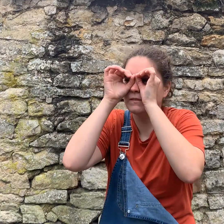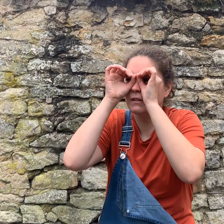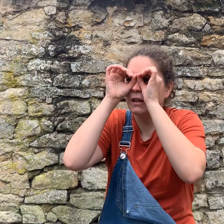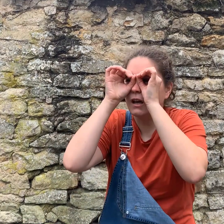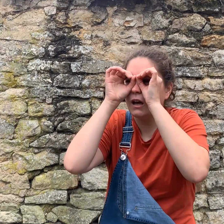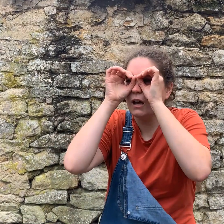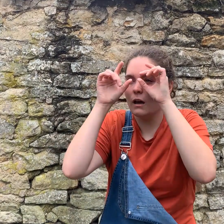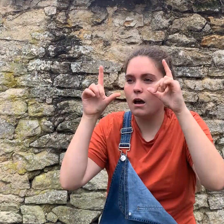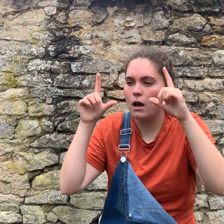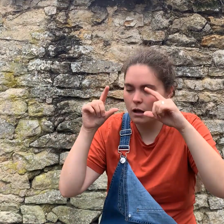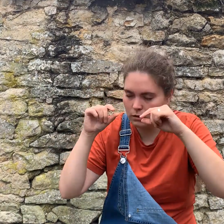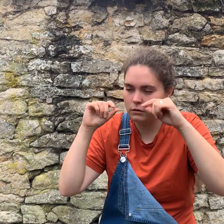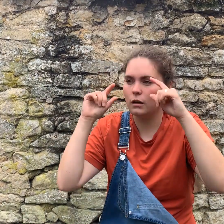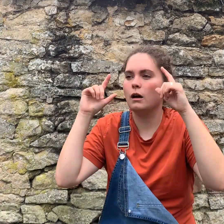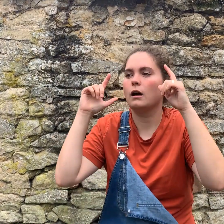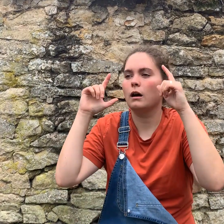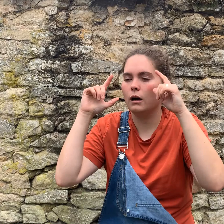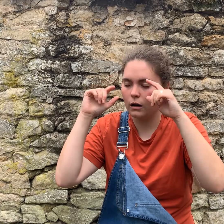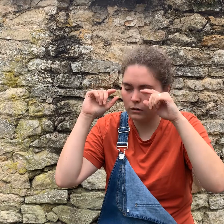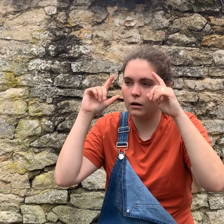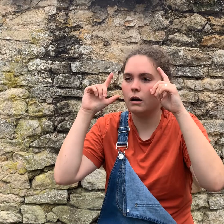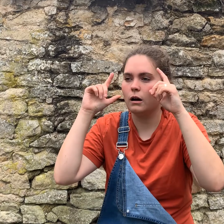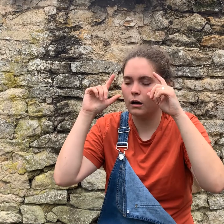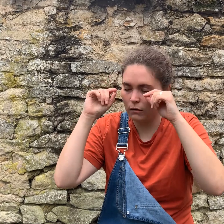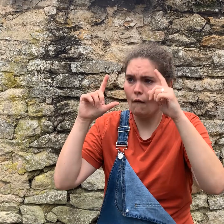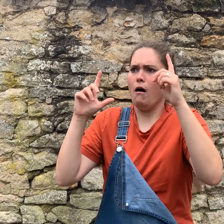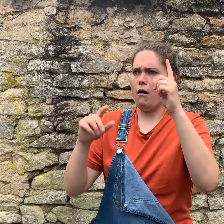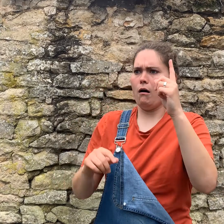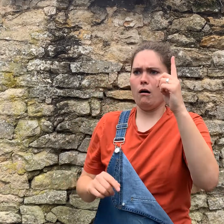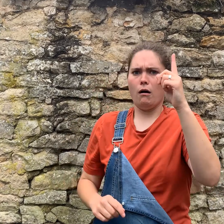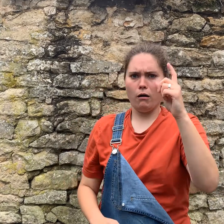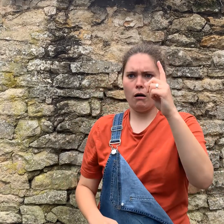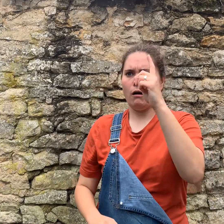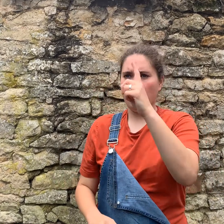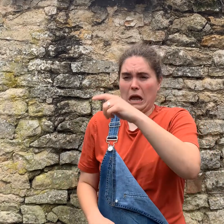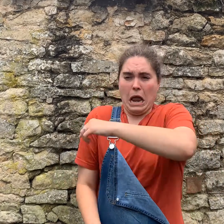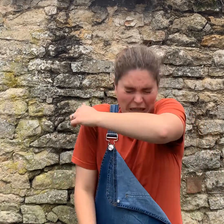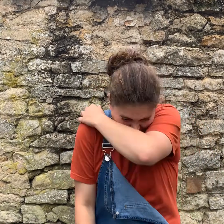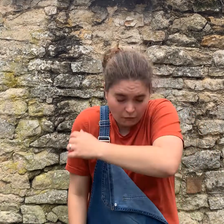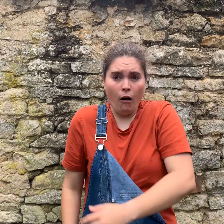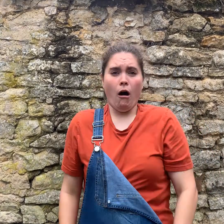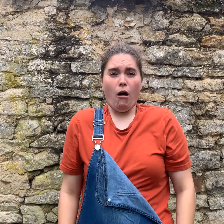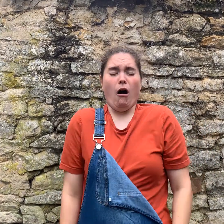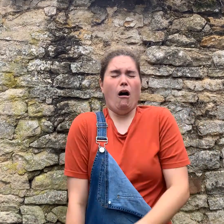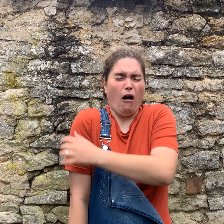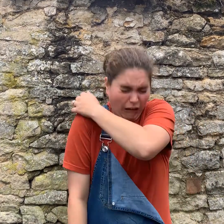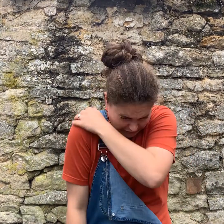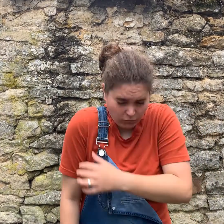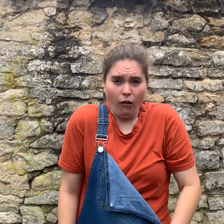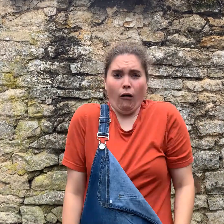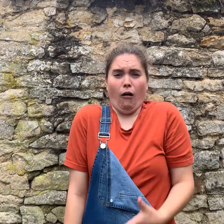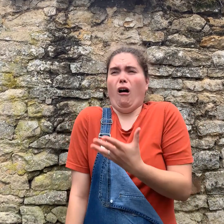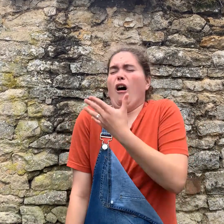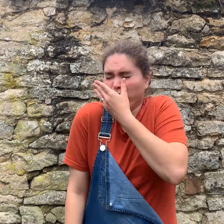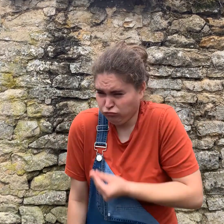to be honest. And my eyes were just dropping off when I suddenly saw my neighbour again, but this